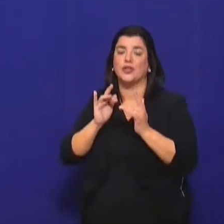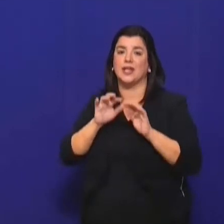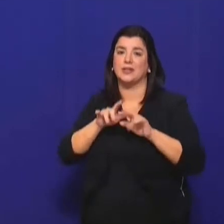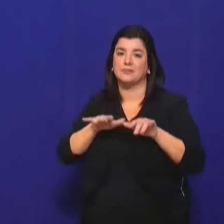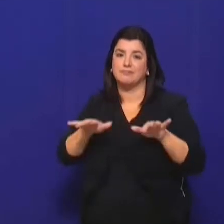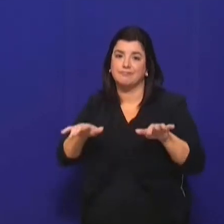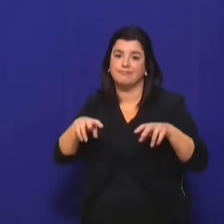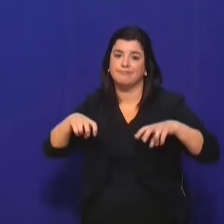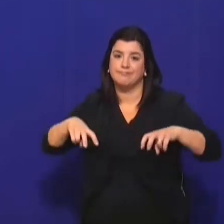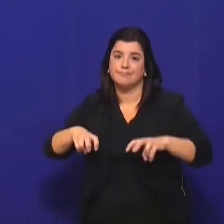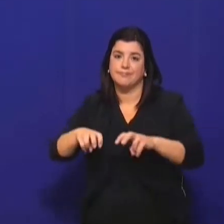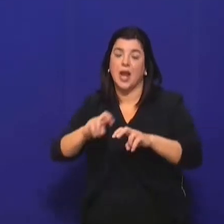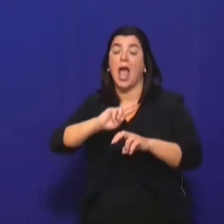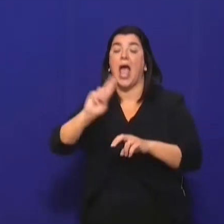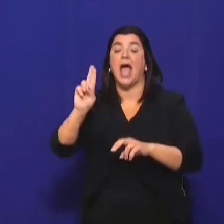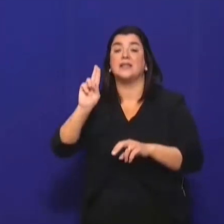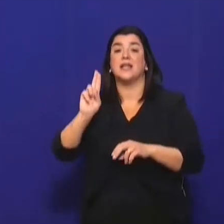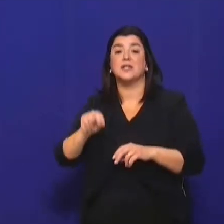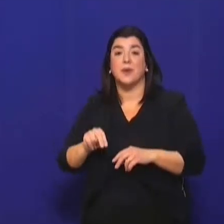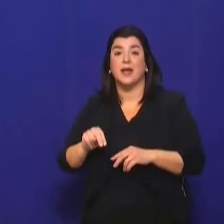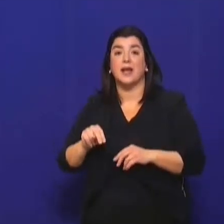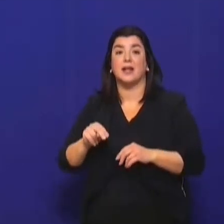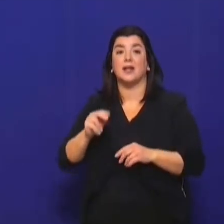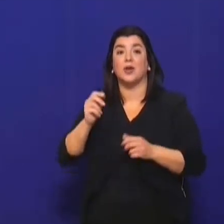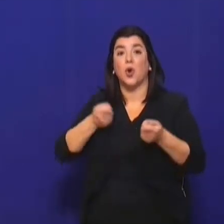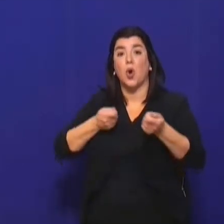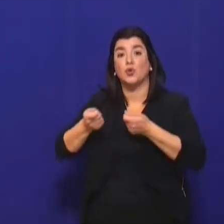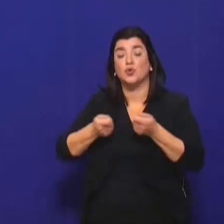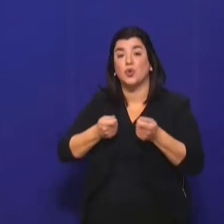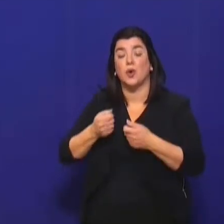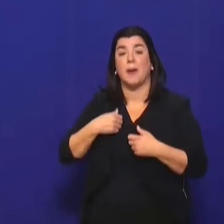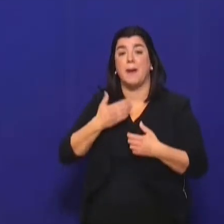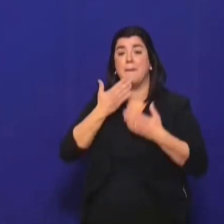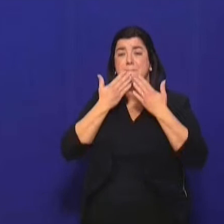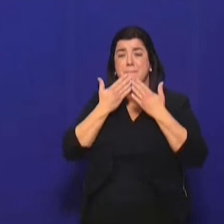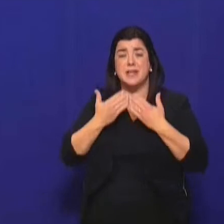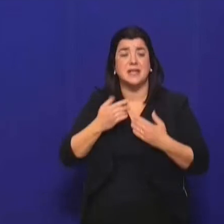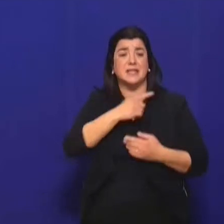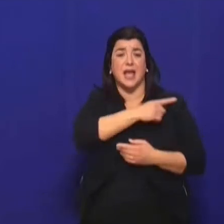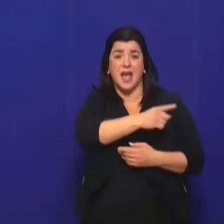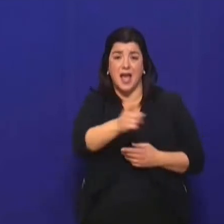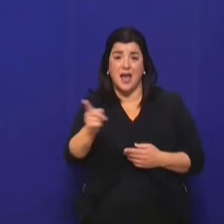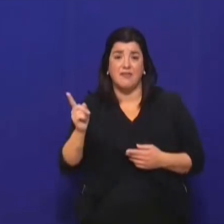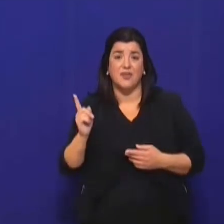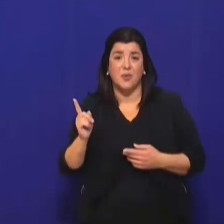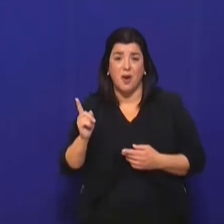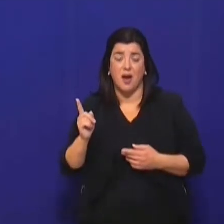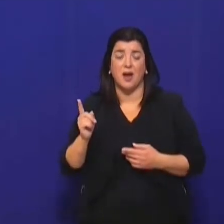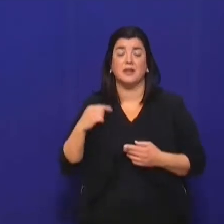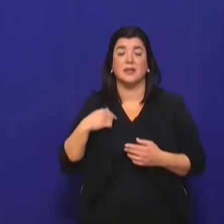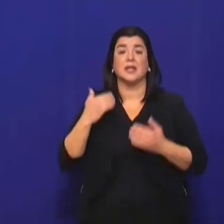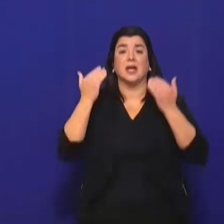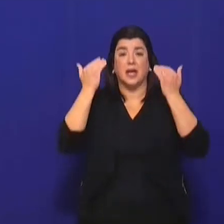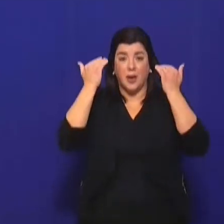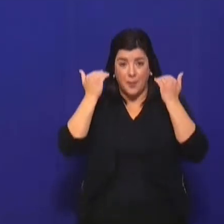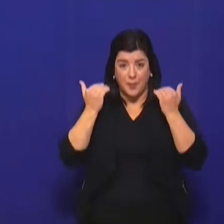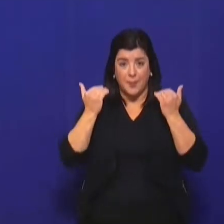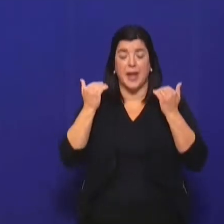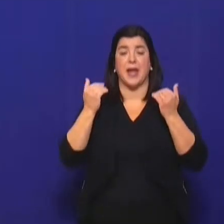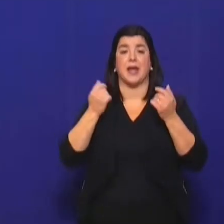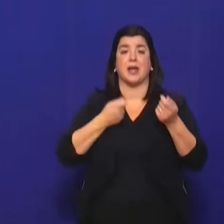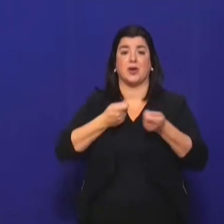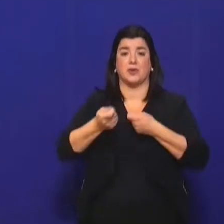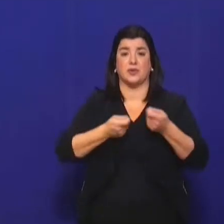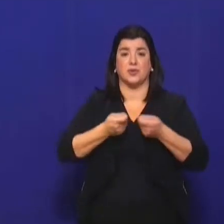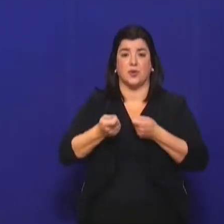also ensuring that the mitigation measures are in place. So I encourage everyone to heed to the mitigation and prevention measures, and